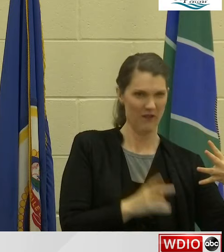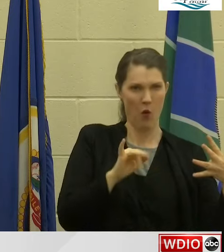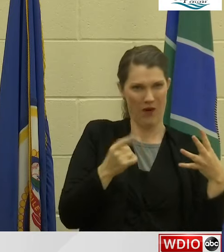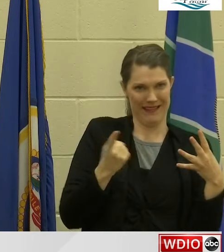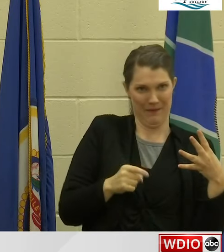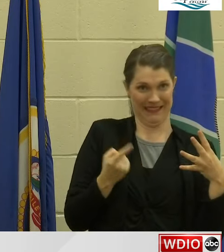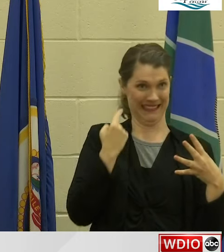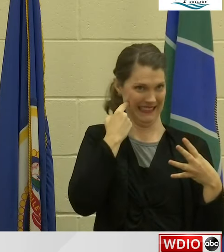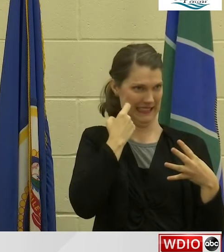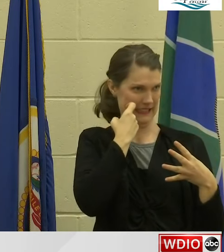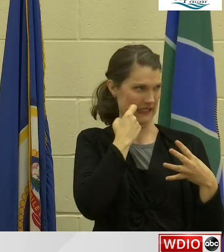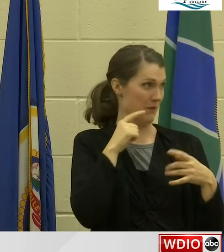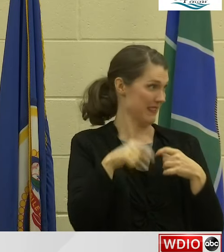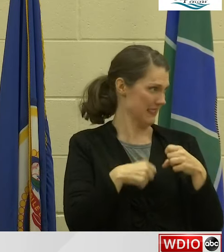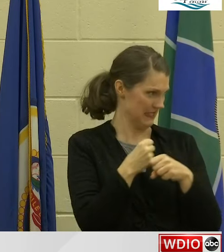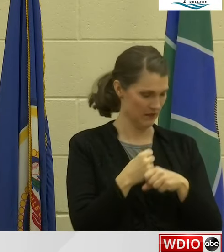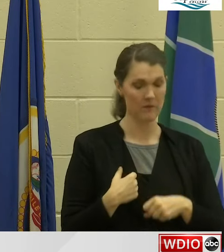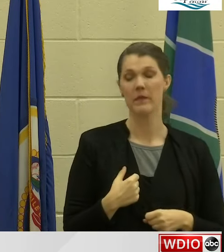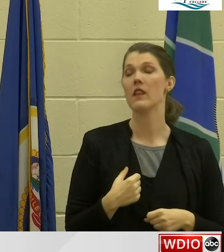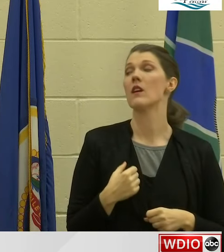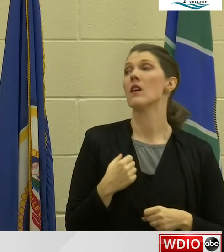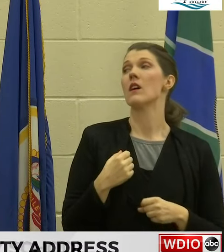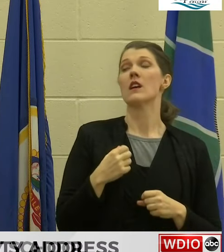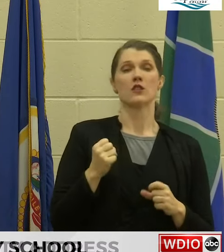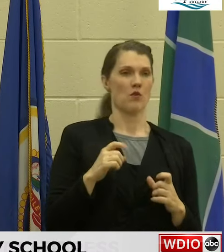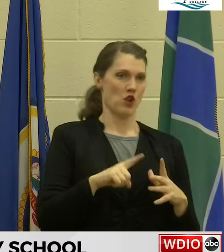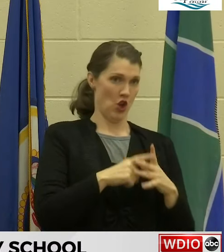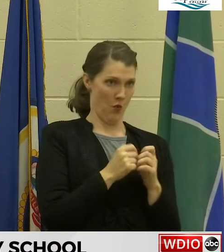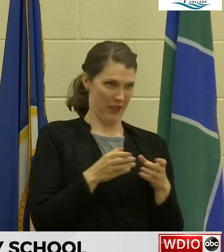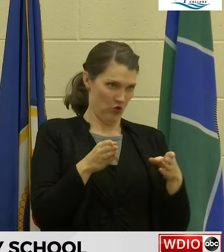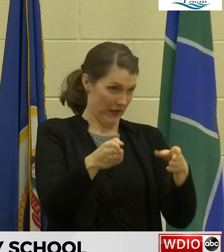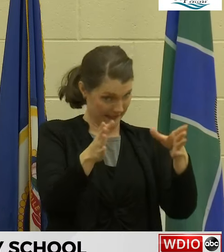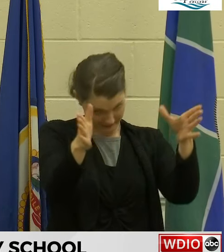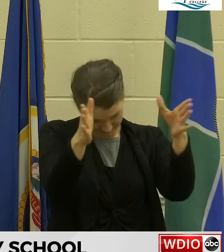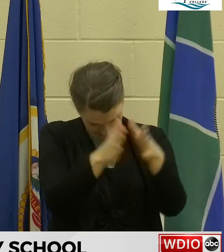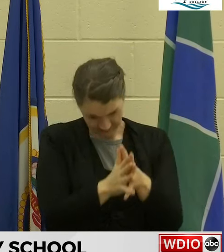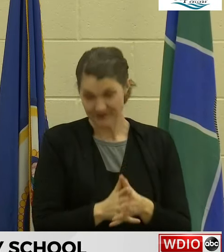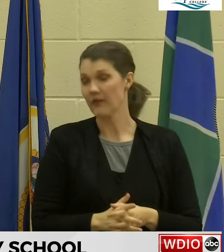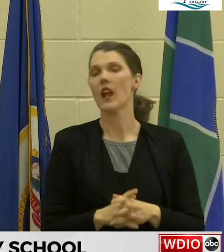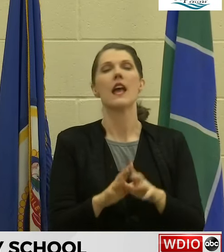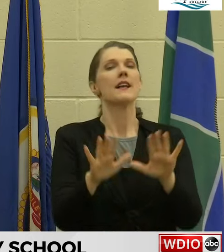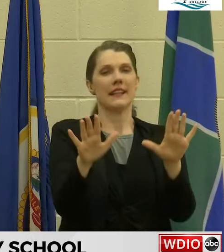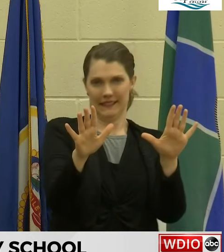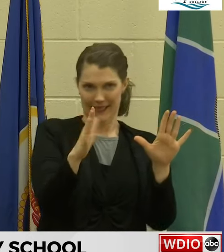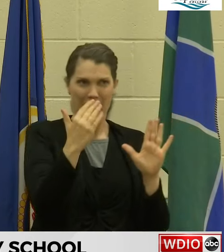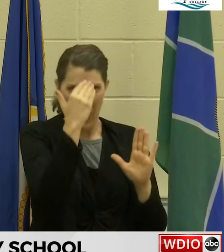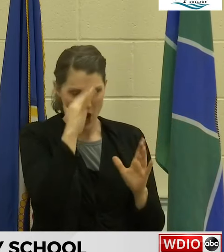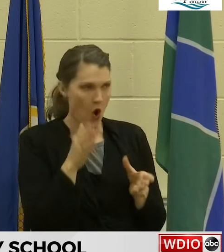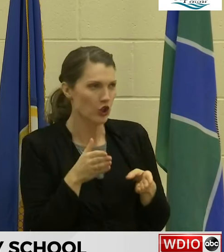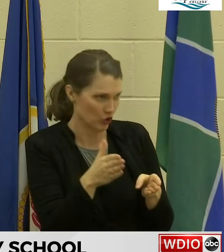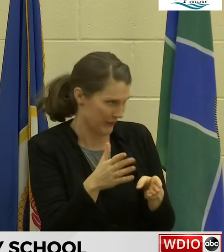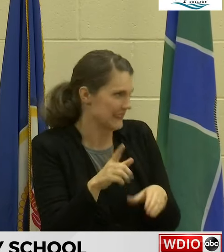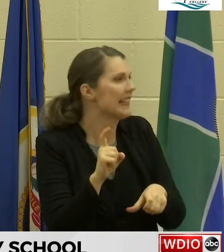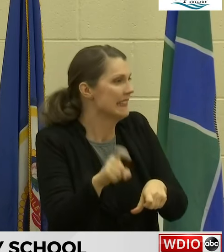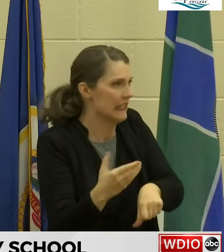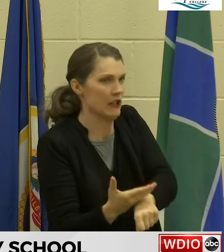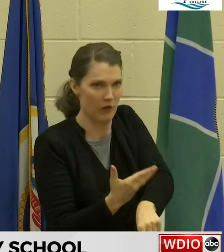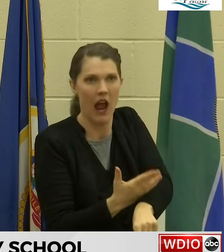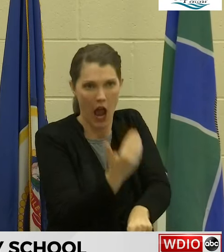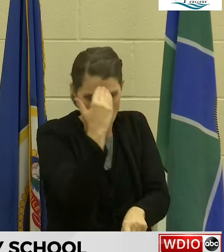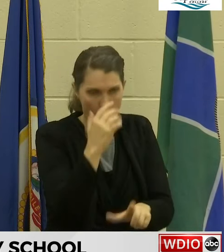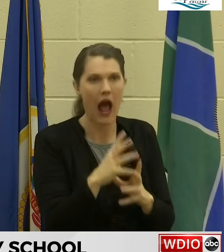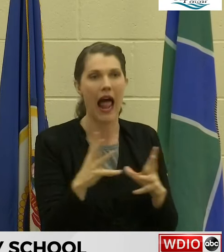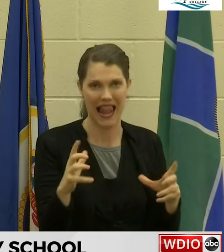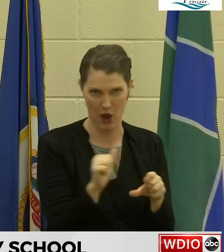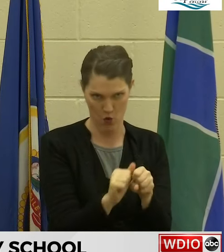happened just this year. So I'm going to start with streets. And I do know that our streets need work, like